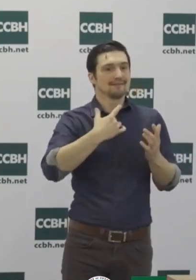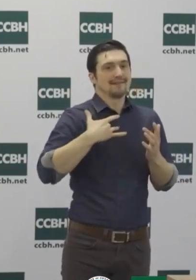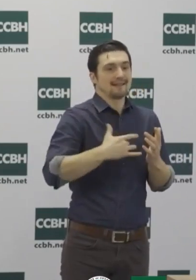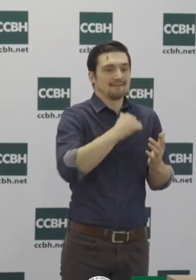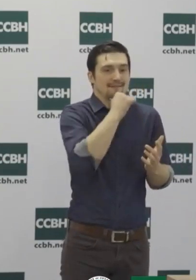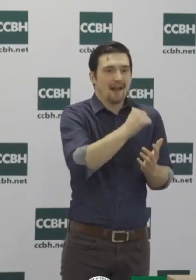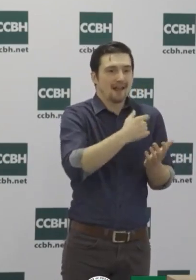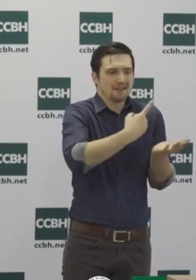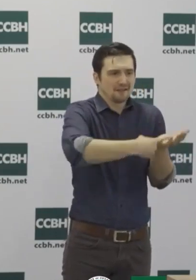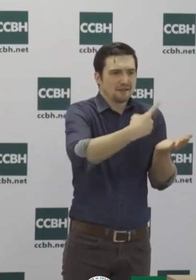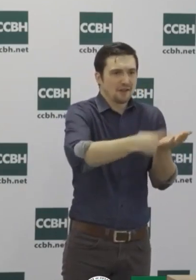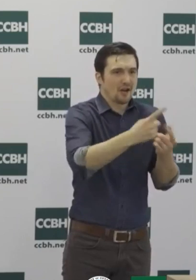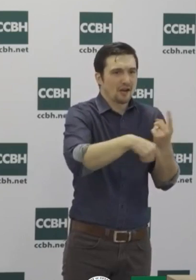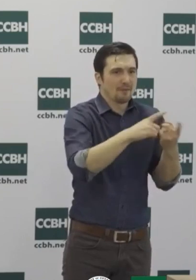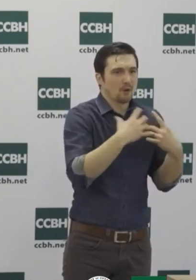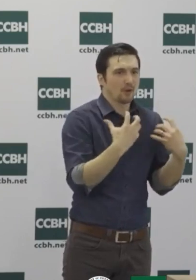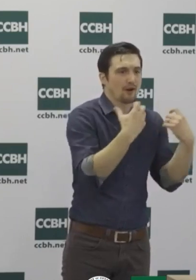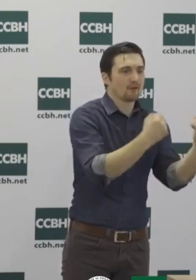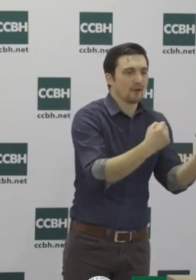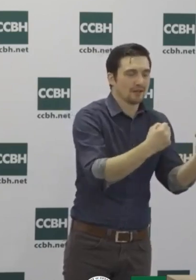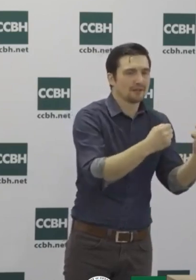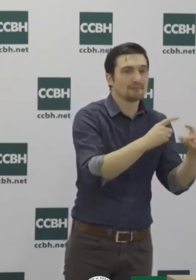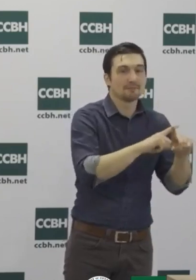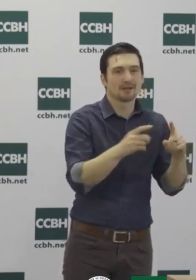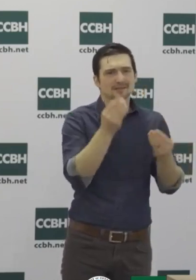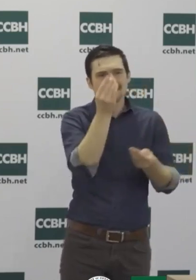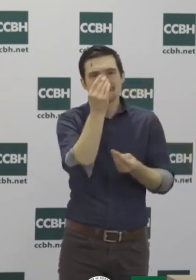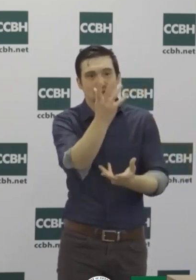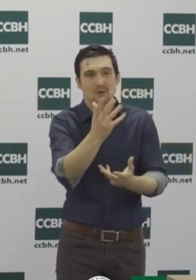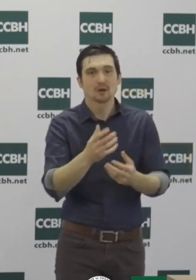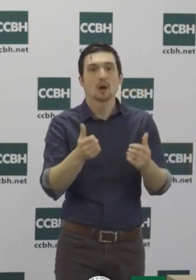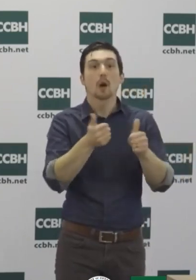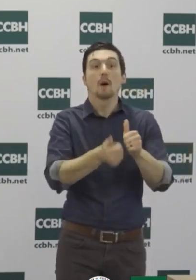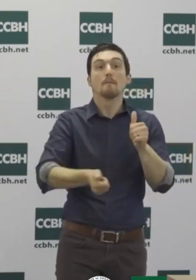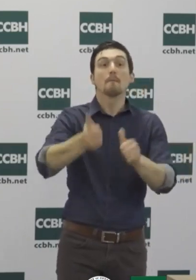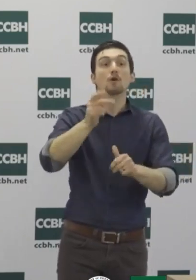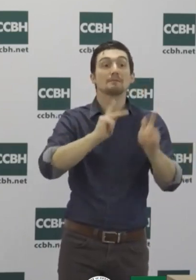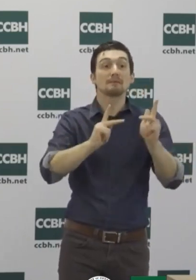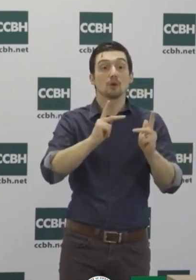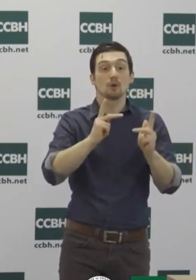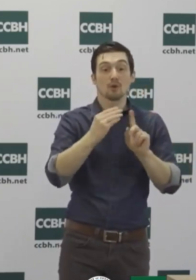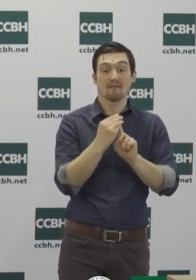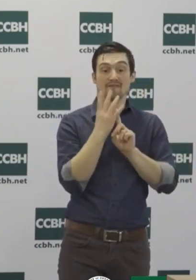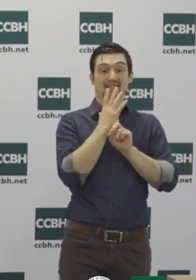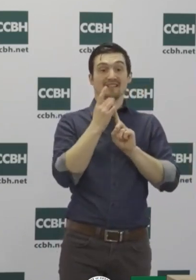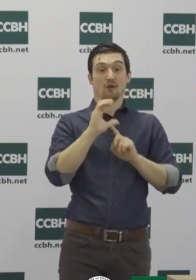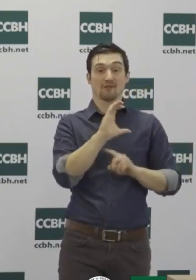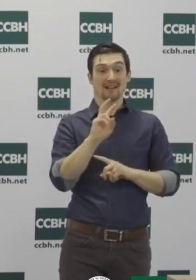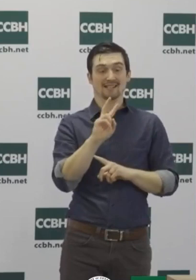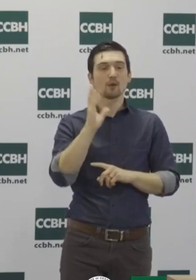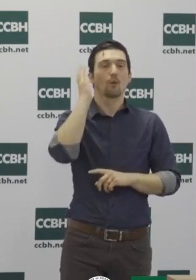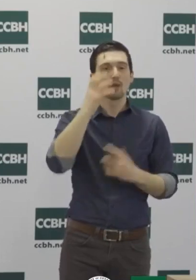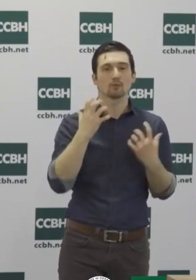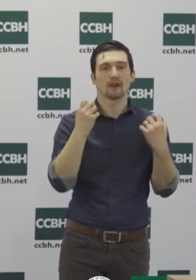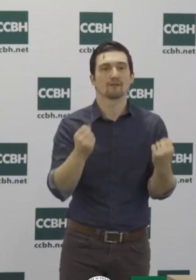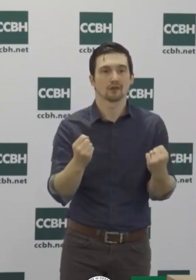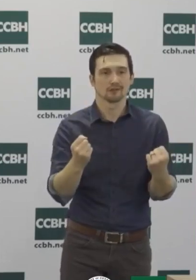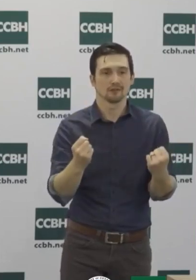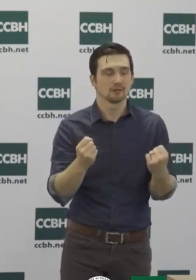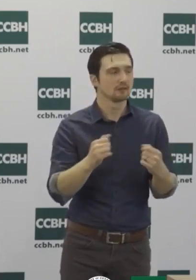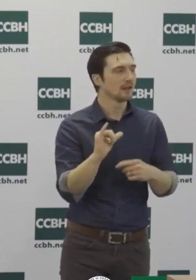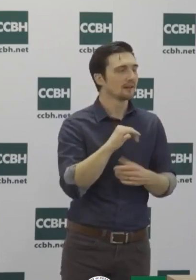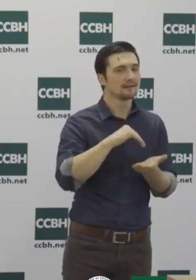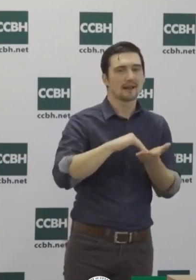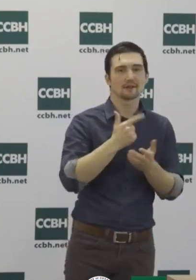get COVID-19 are going to recover. And that is a lot of hope, and that brings a lot of joy. And so, like Dr.